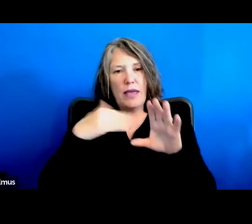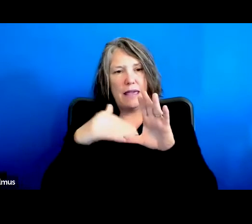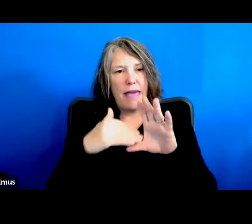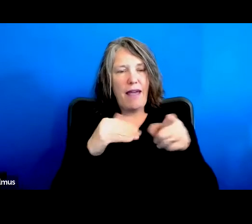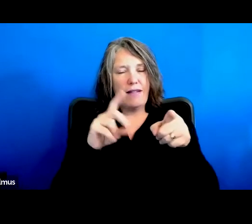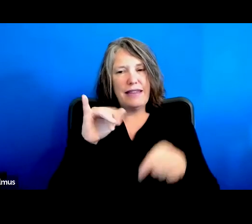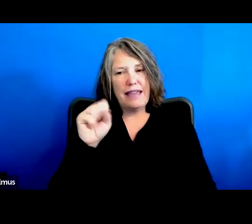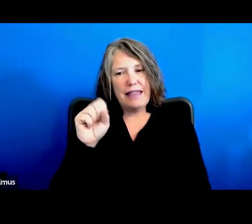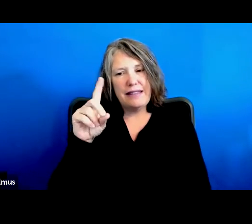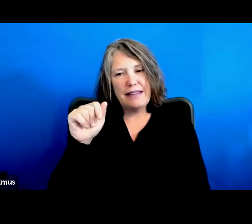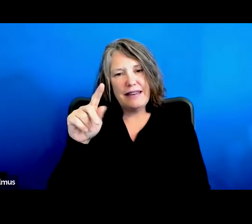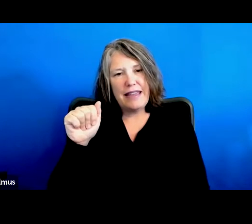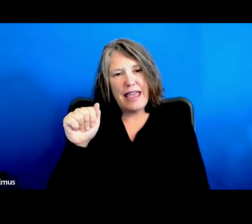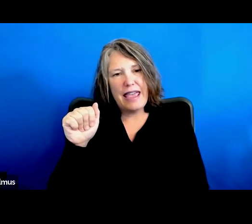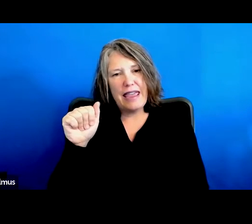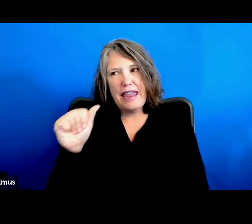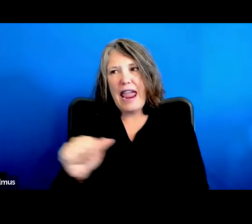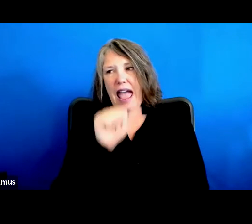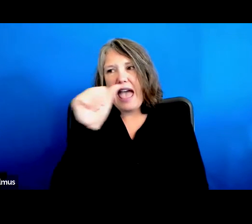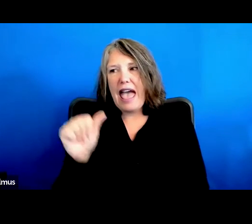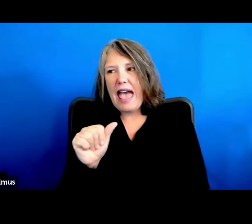DisDATA, DISDATA,